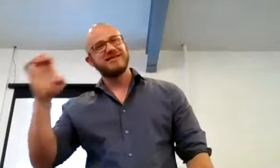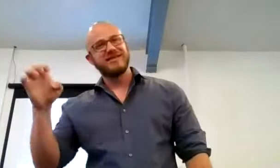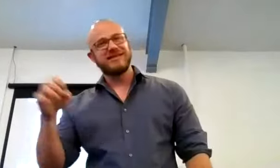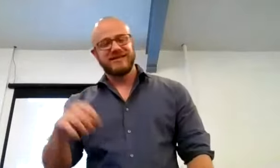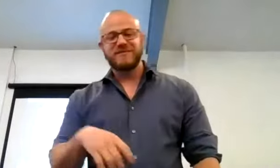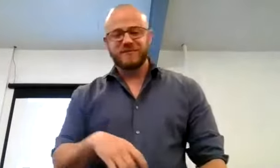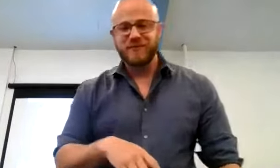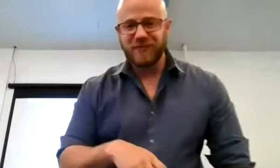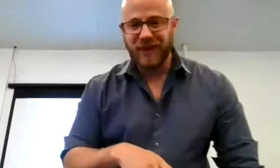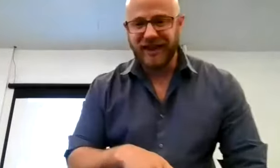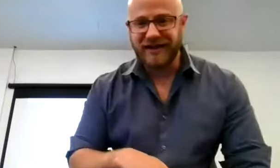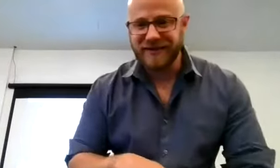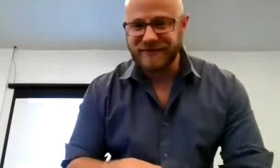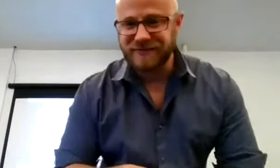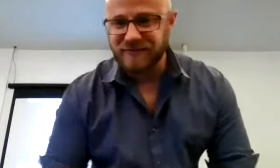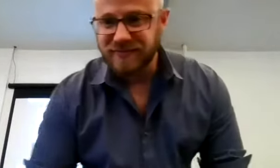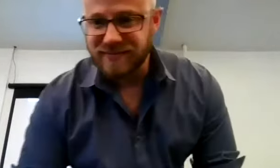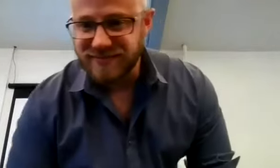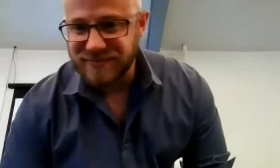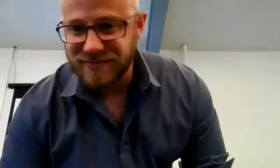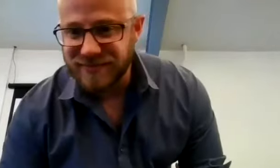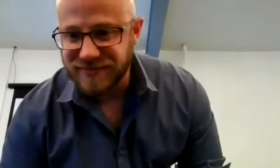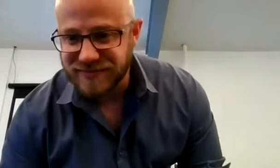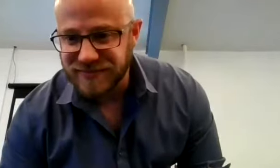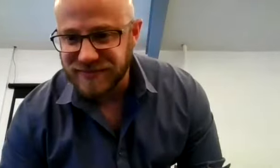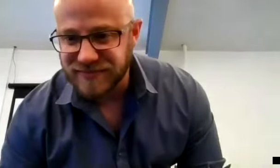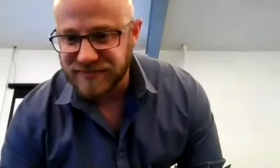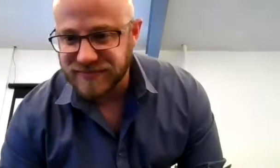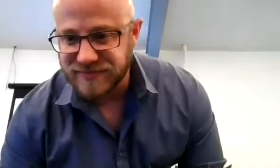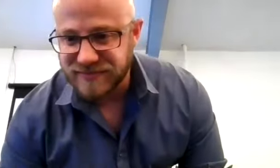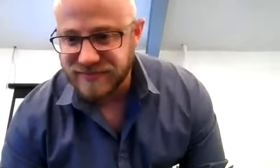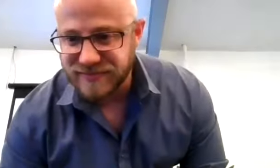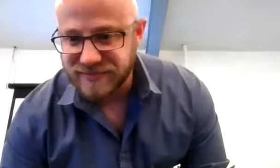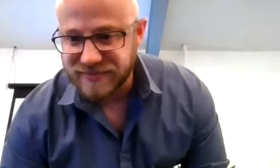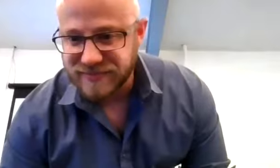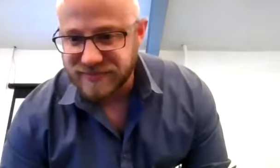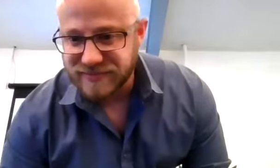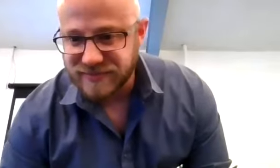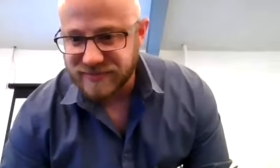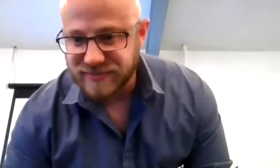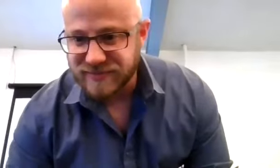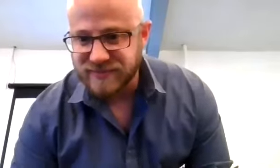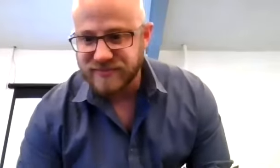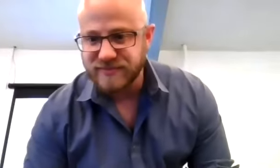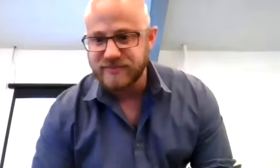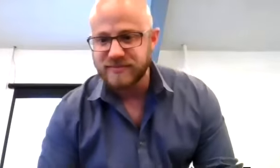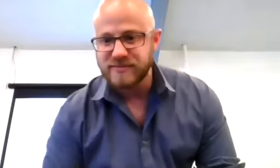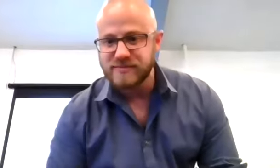and ASL and C, Sign Exact English. So therefore it became PSE, Pigeon Sign